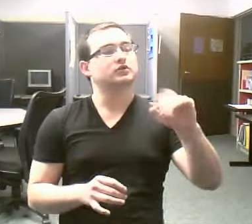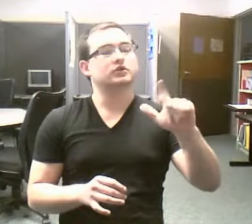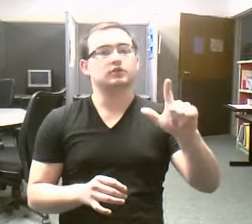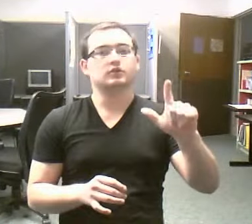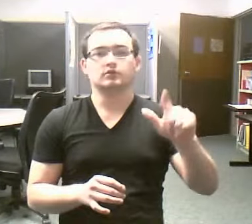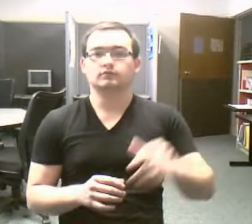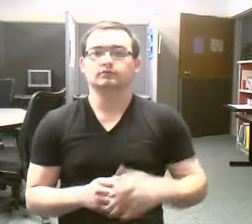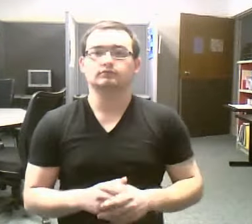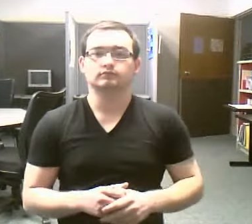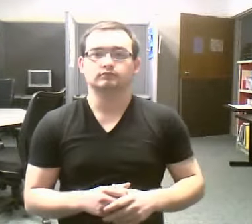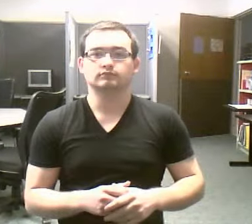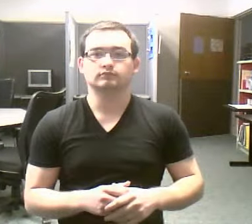That's supposed to be rational.